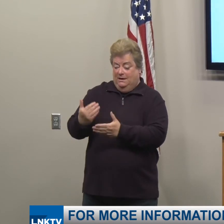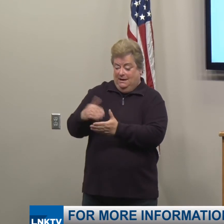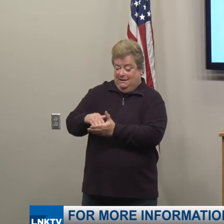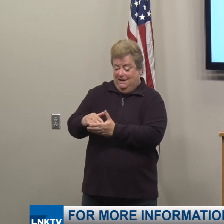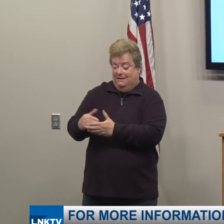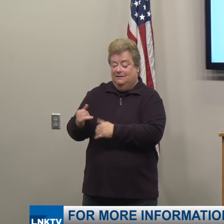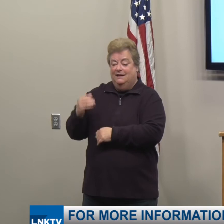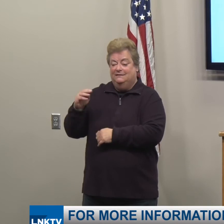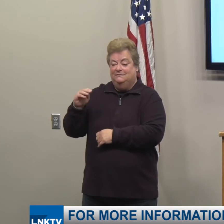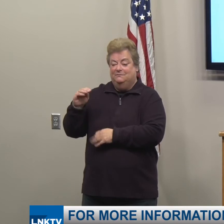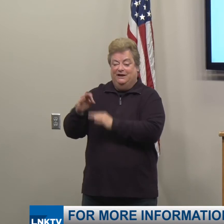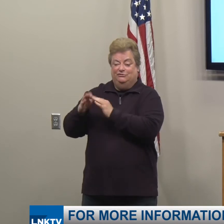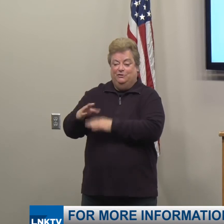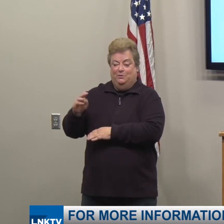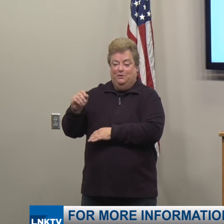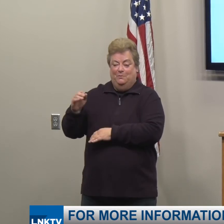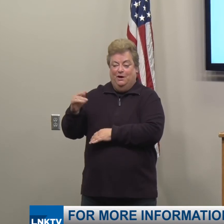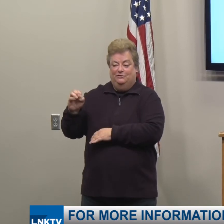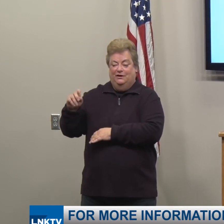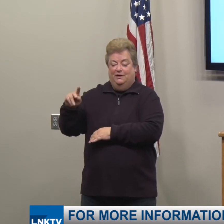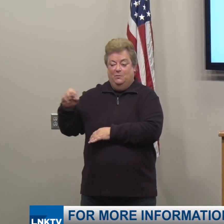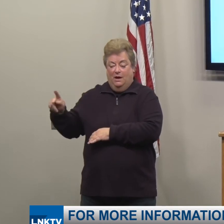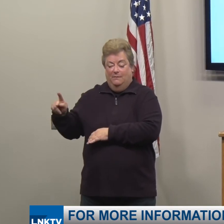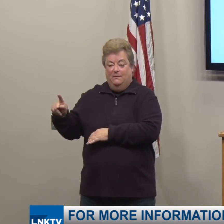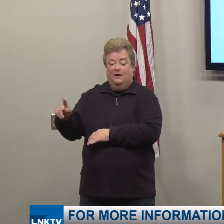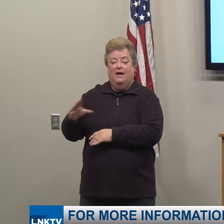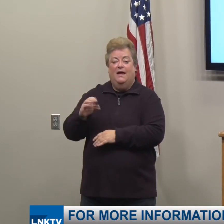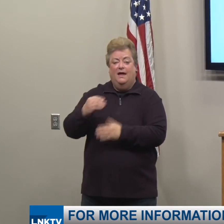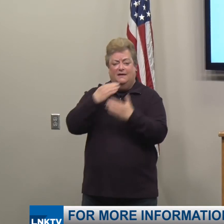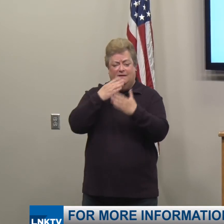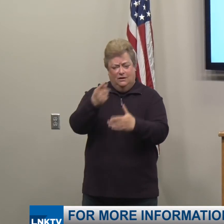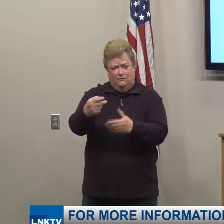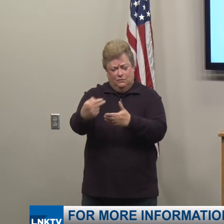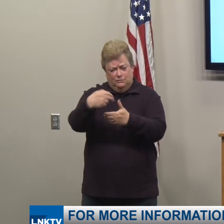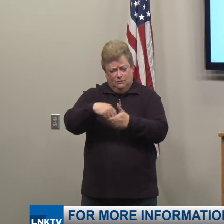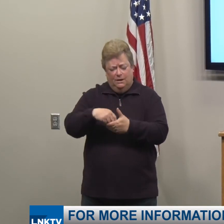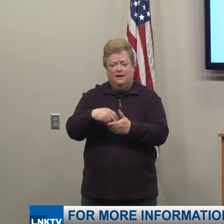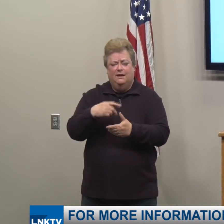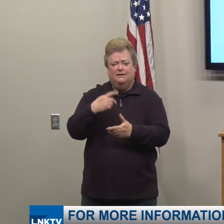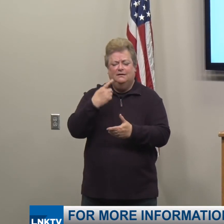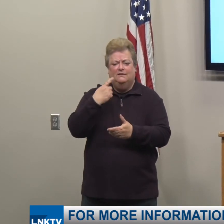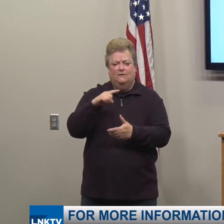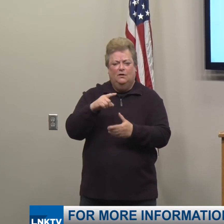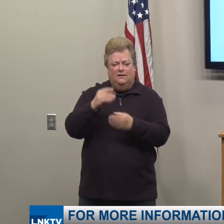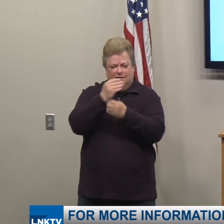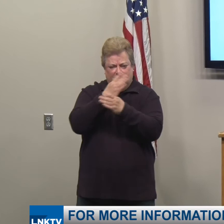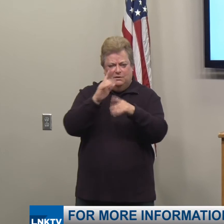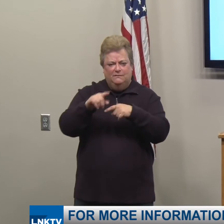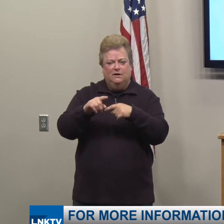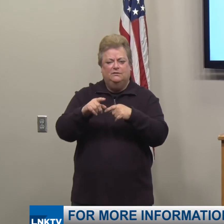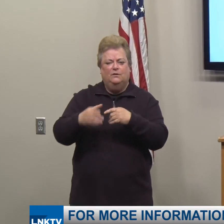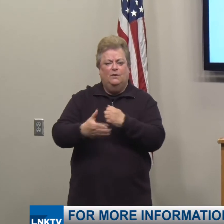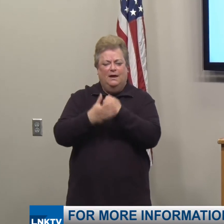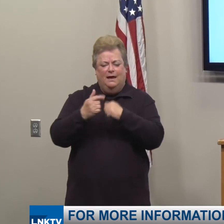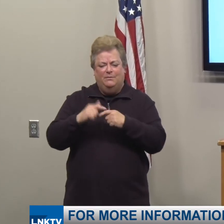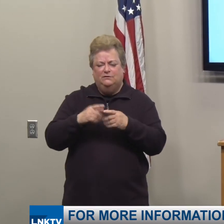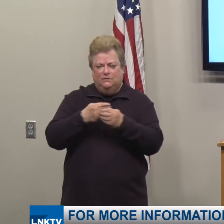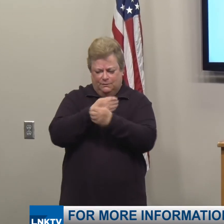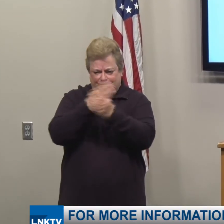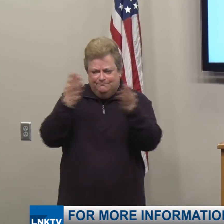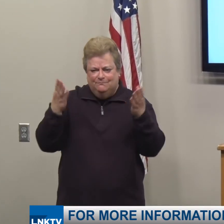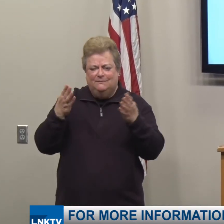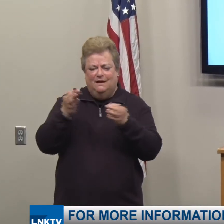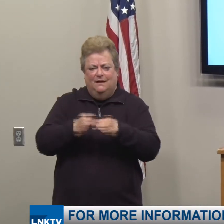Prop. Thank you so much, Margie, for joining. And thank you to you for tuning in to this briefing and to the media for helping us to relay important public